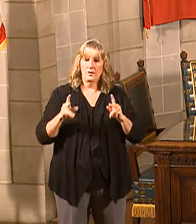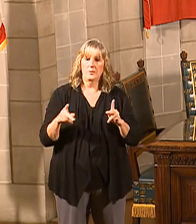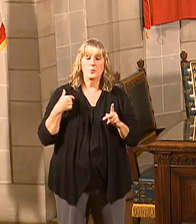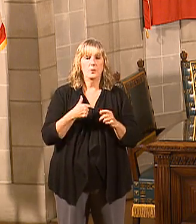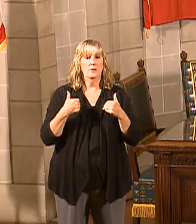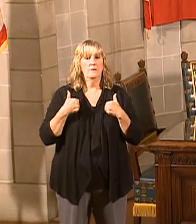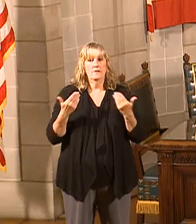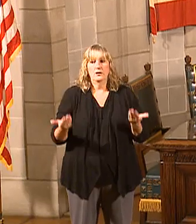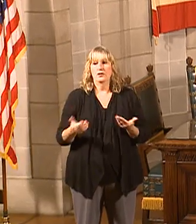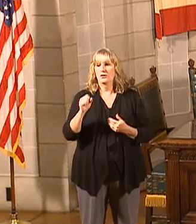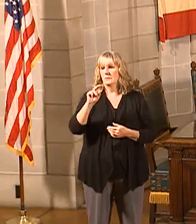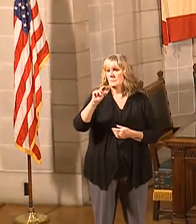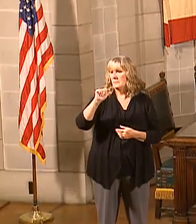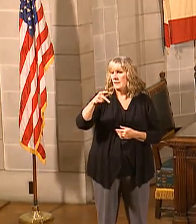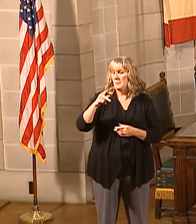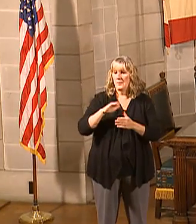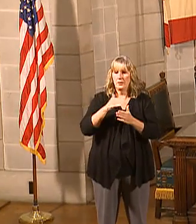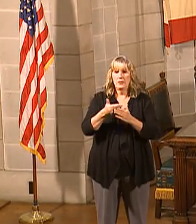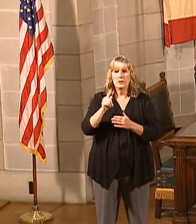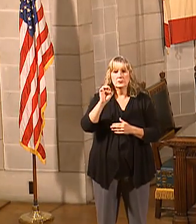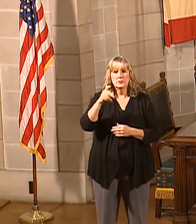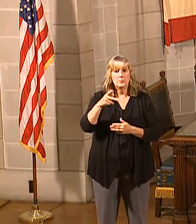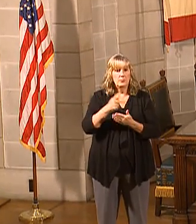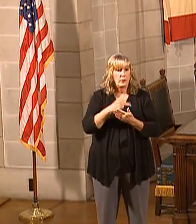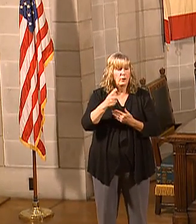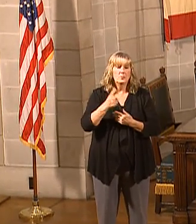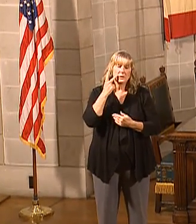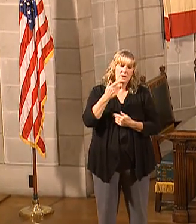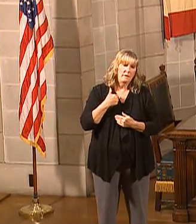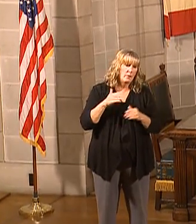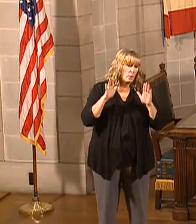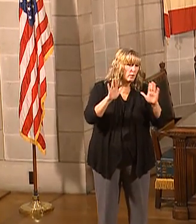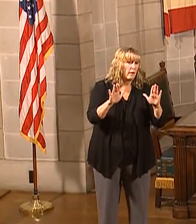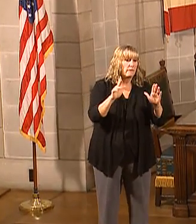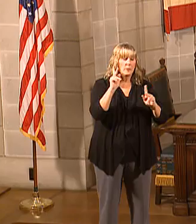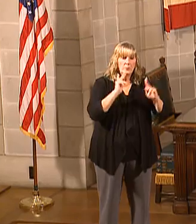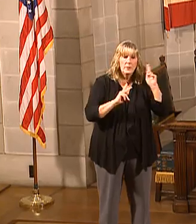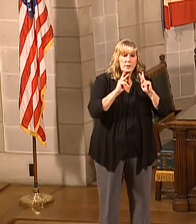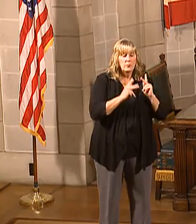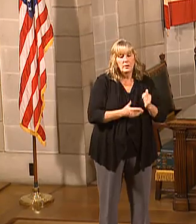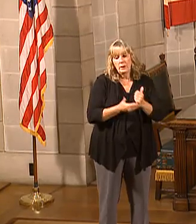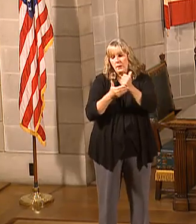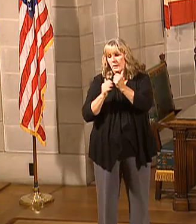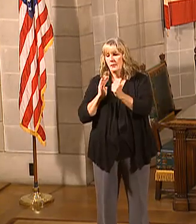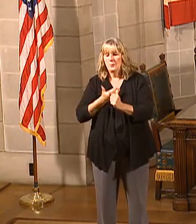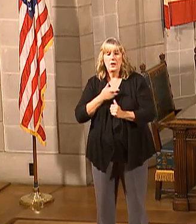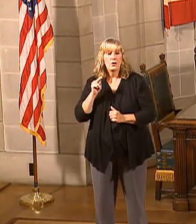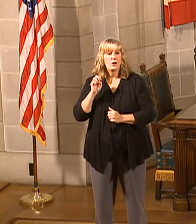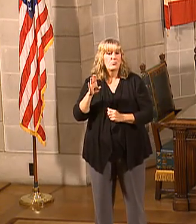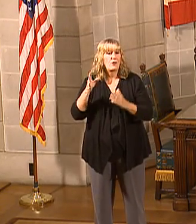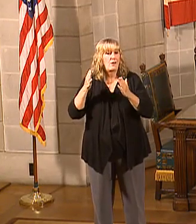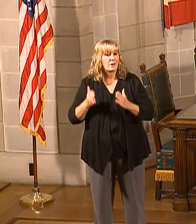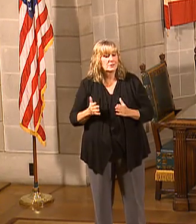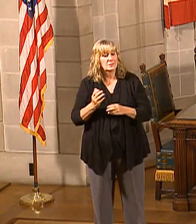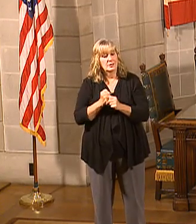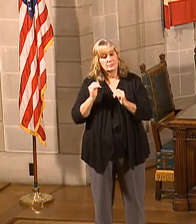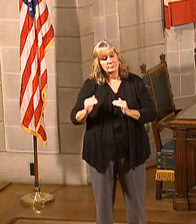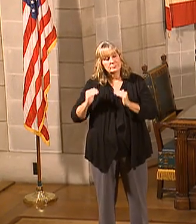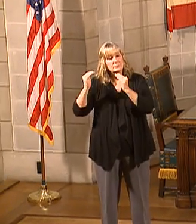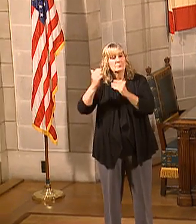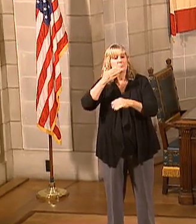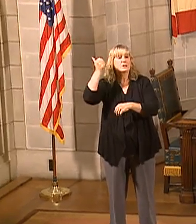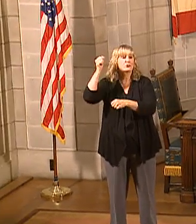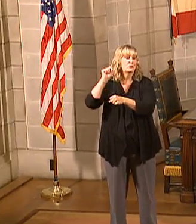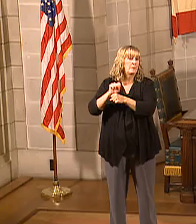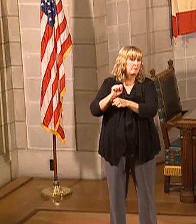we have in our SNAP Next Step program. As you can see, we've got great teammates who are working to help our fellow Nebraskans be able to get that next better job. And like you